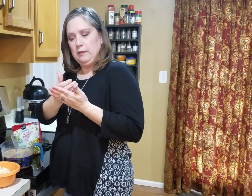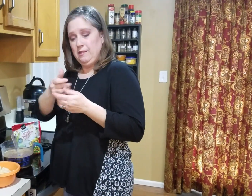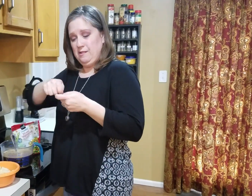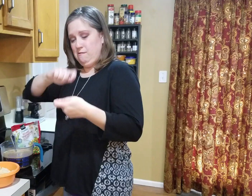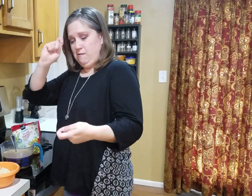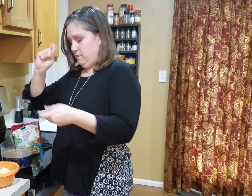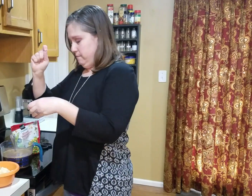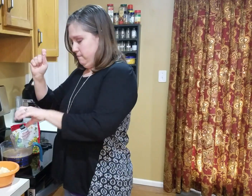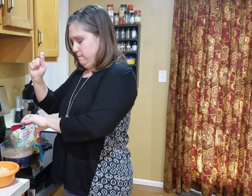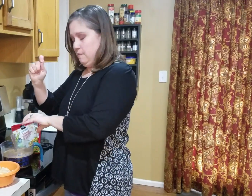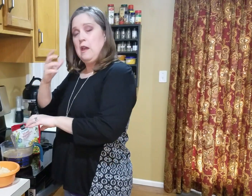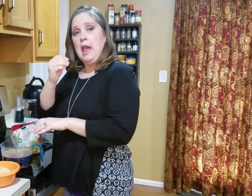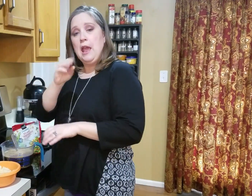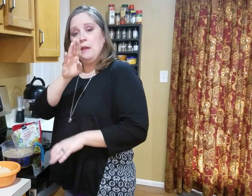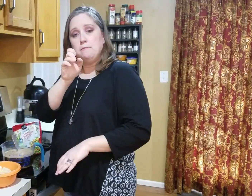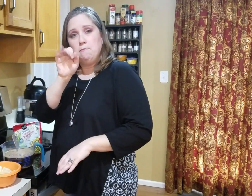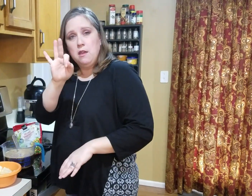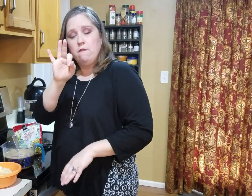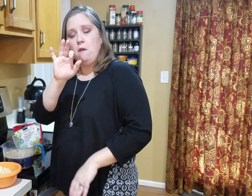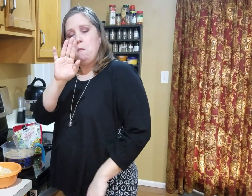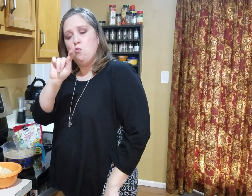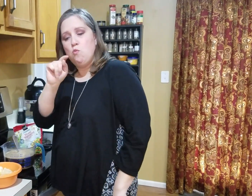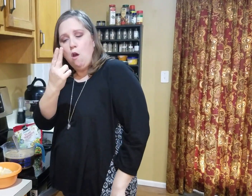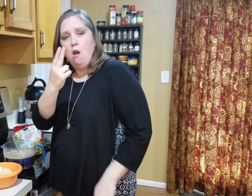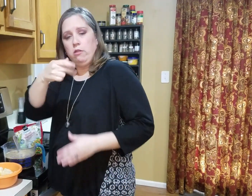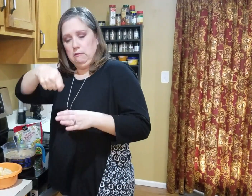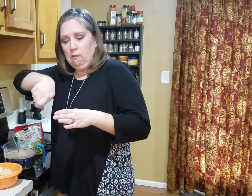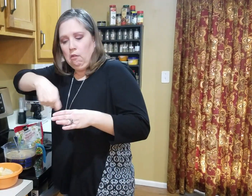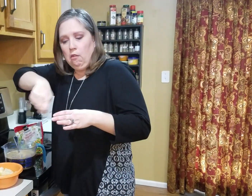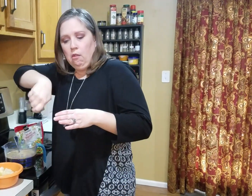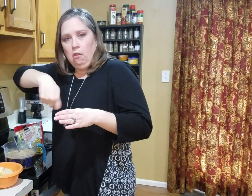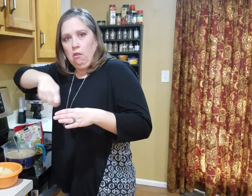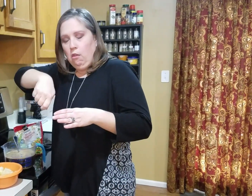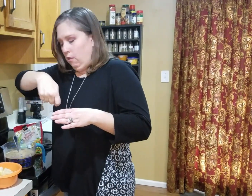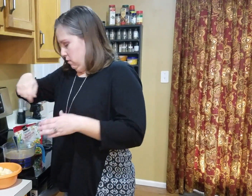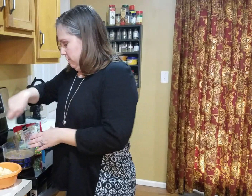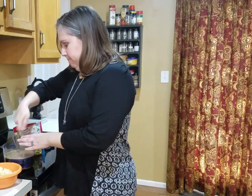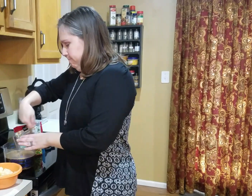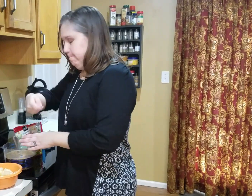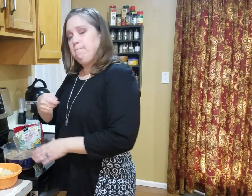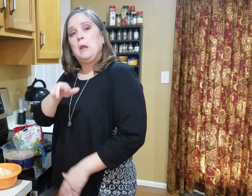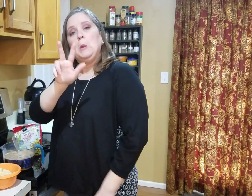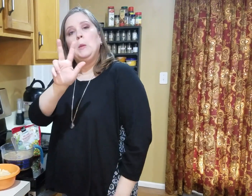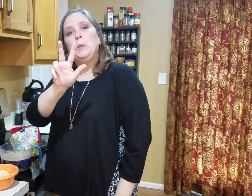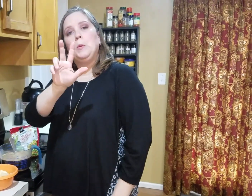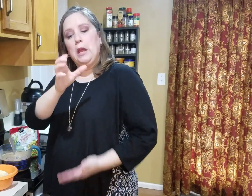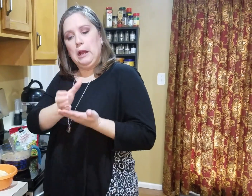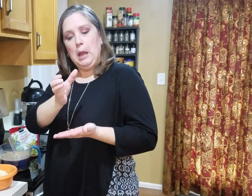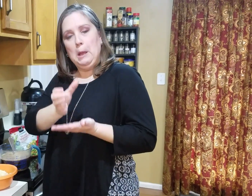onion soup, tore open the packet, dumped it in, and some beef broth, mixed in all together with